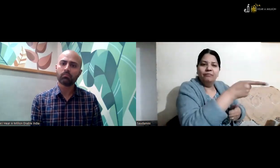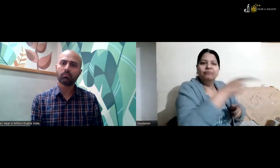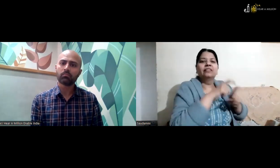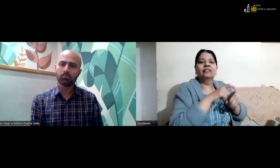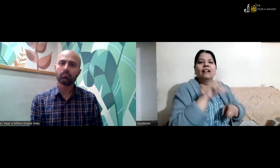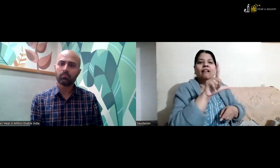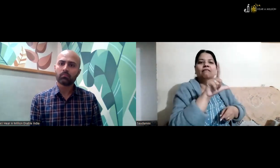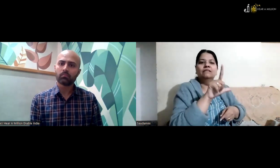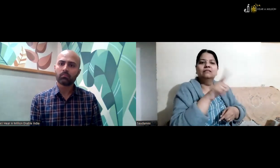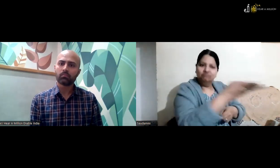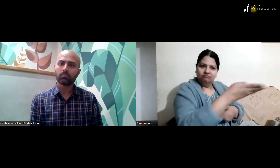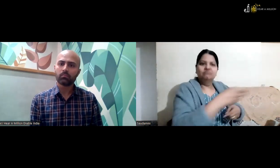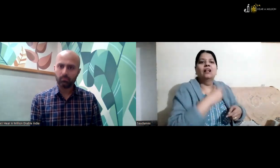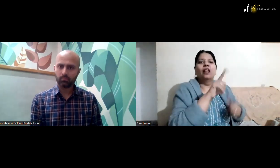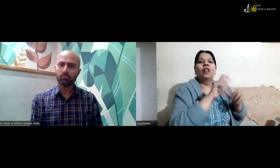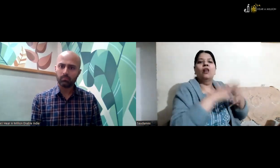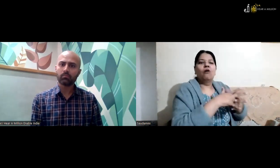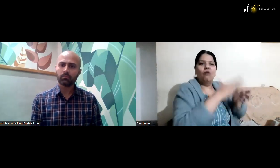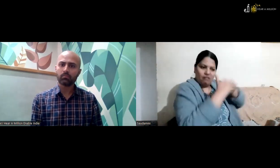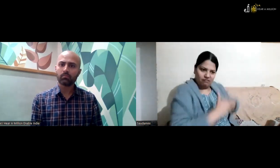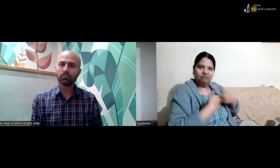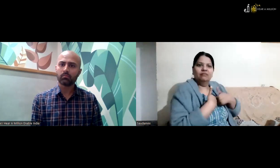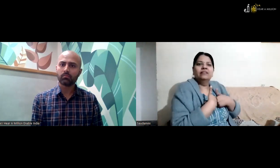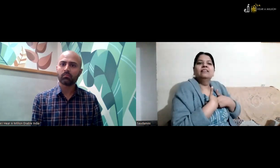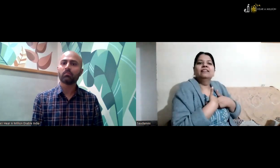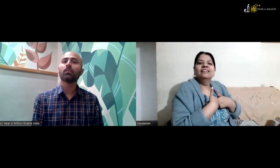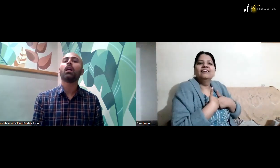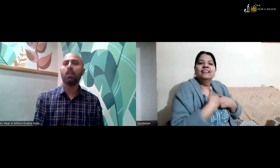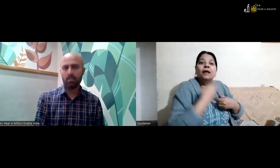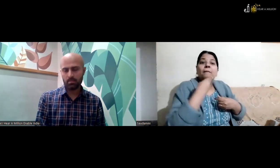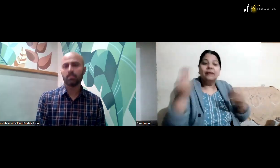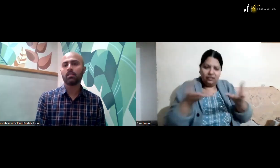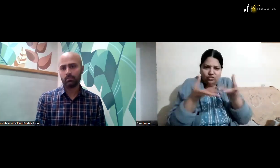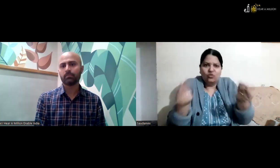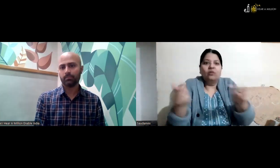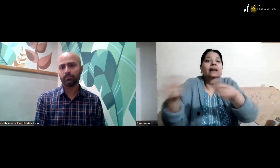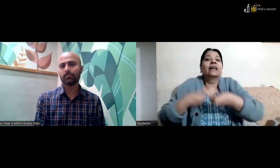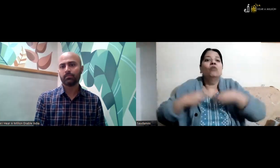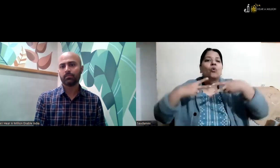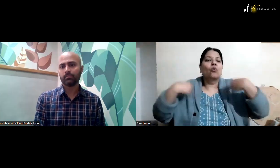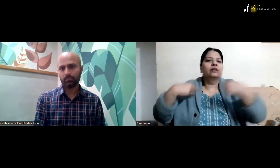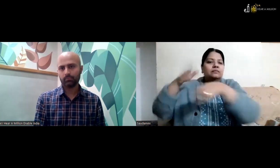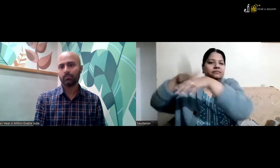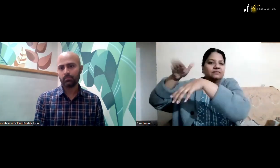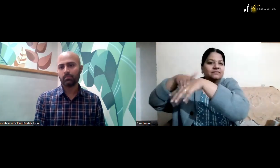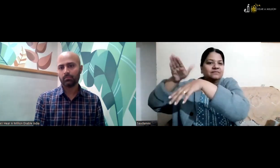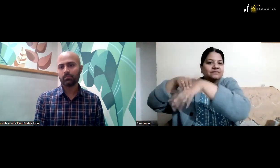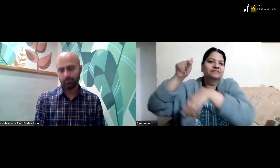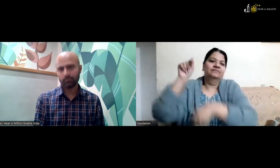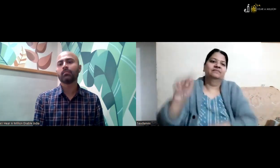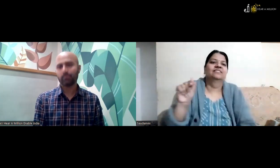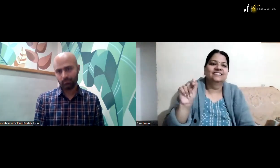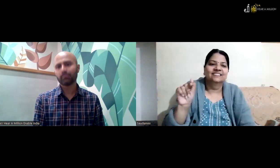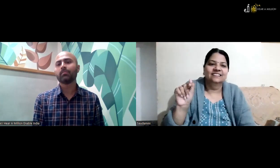is an oppression for us for the driving license, as this law like oppress us. So we must need